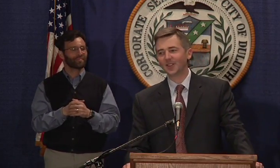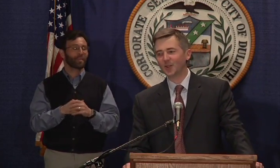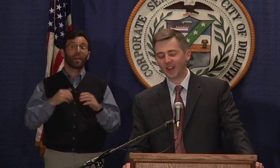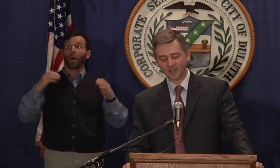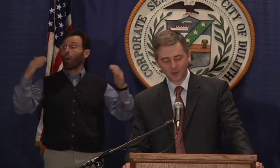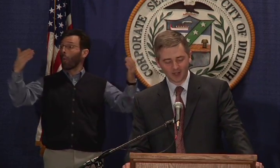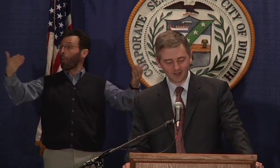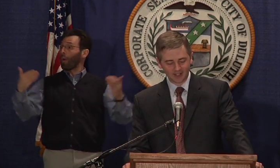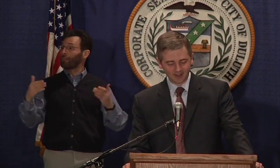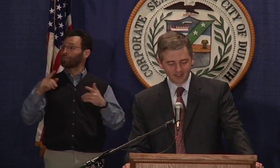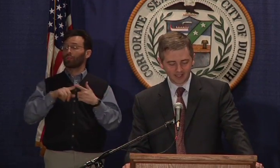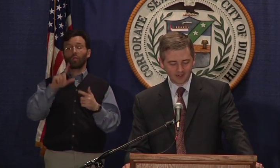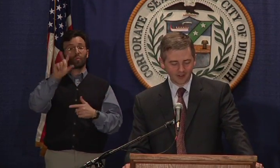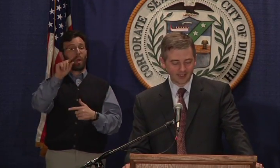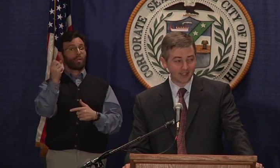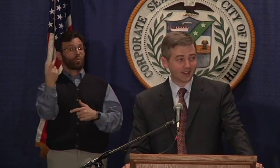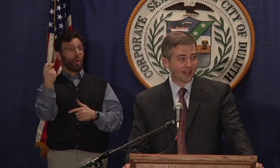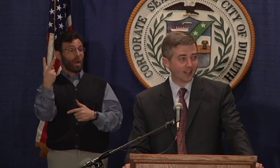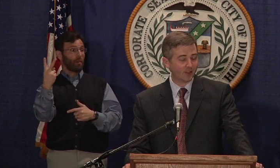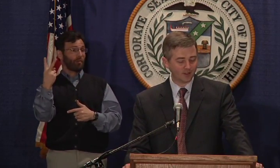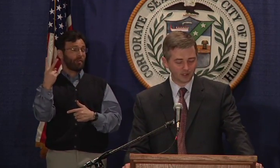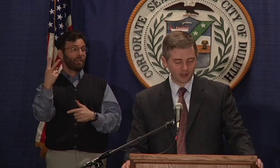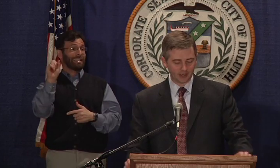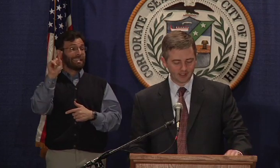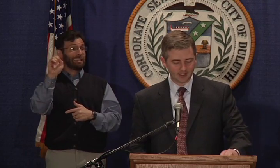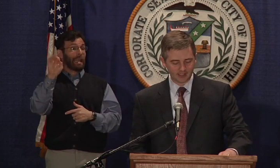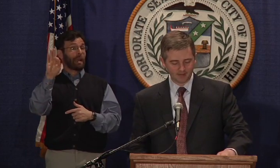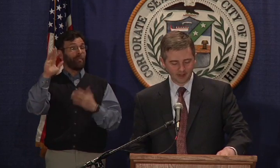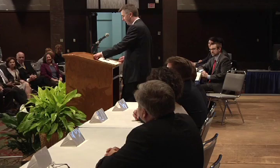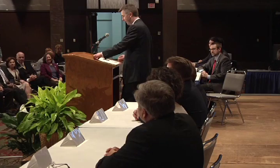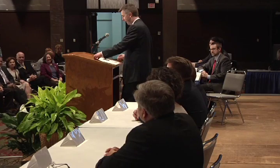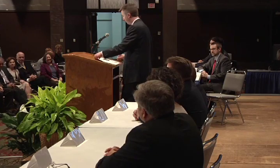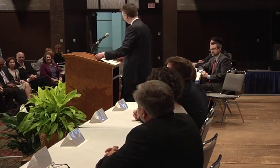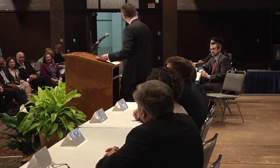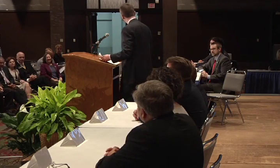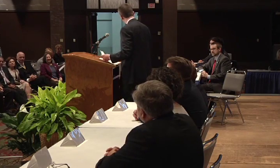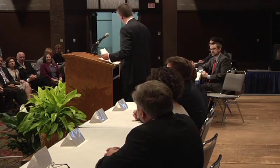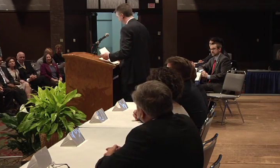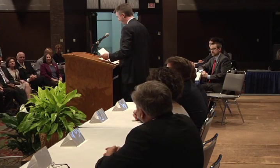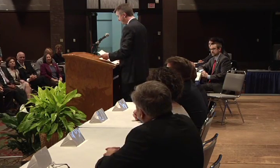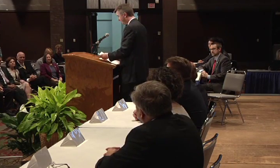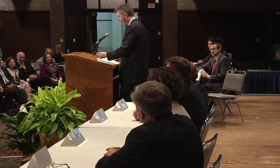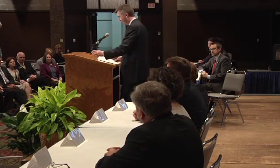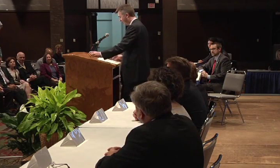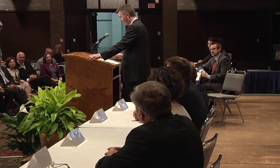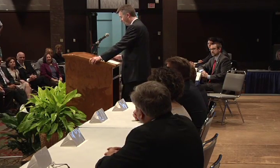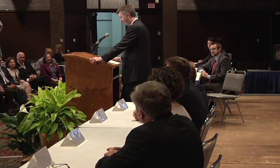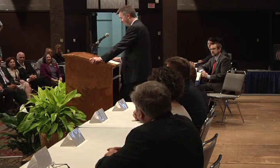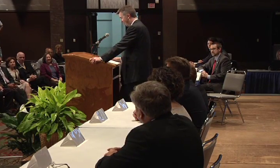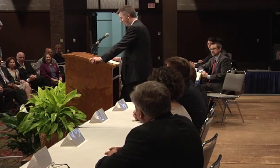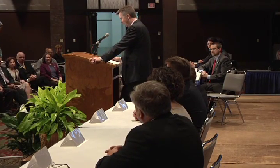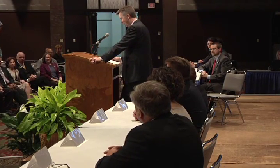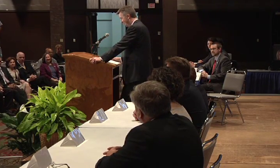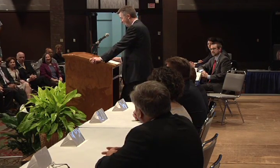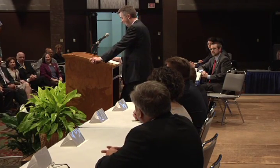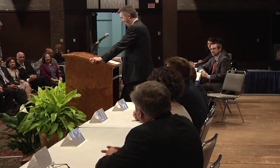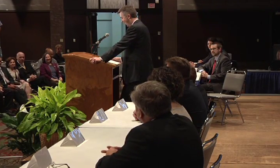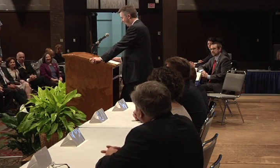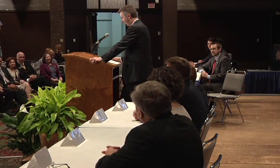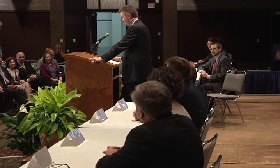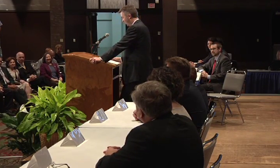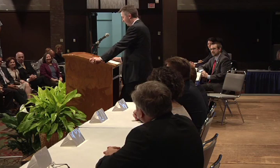Welcome to the 2012 State of the City Address, and thank you for joining us this evening. President Hartman, thank you for your kind